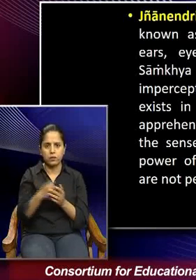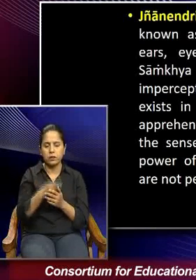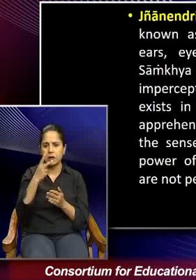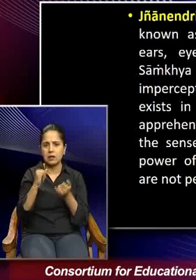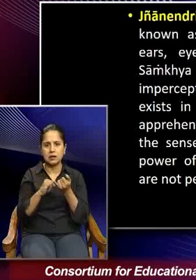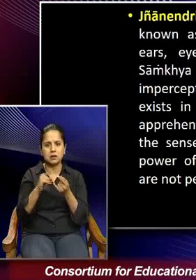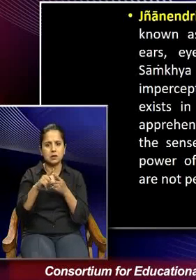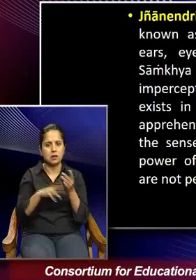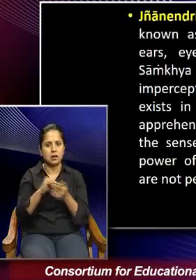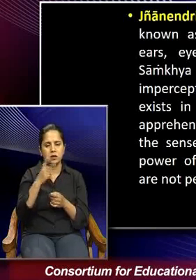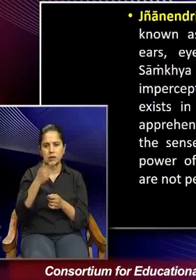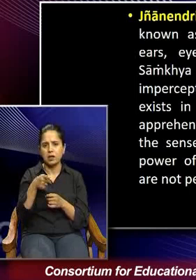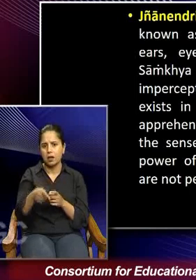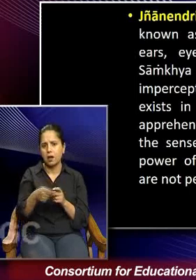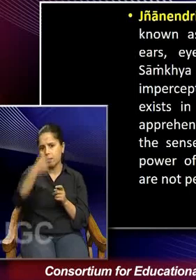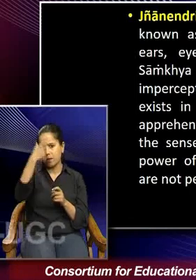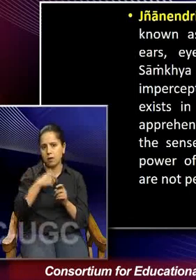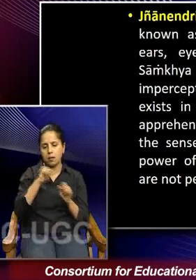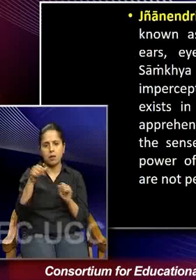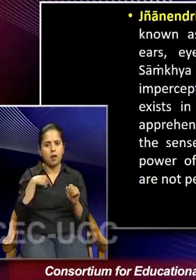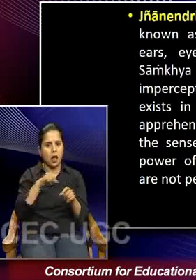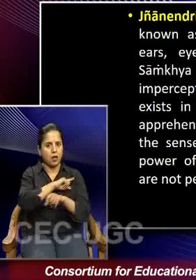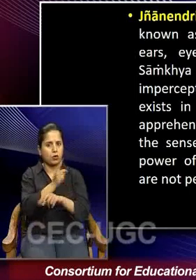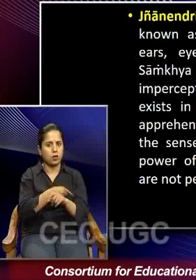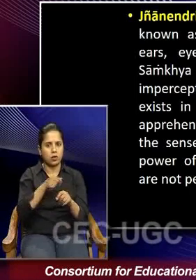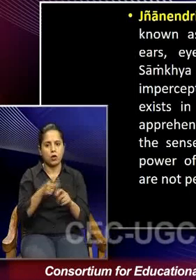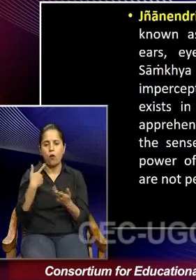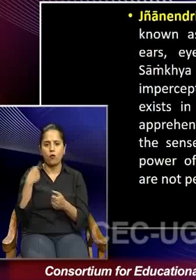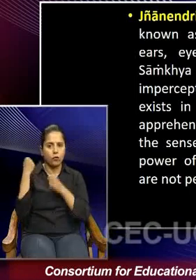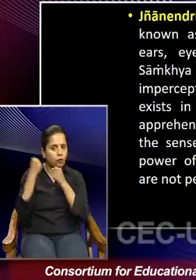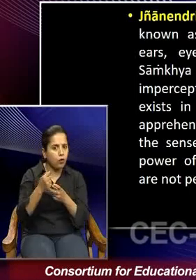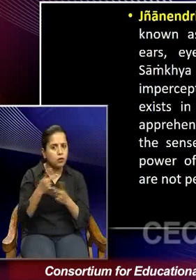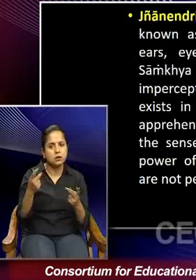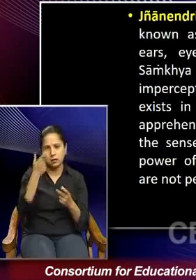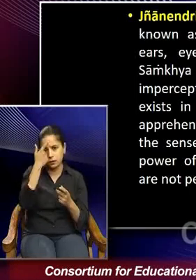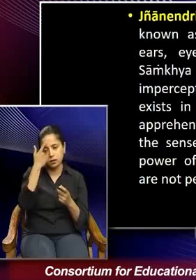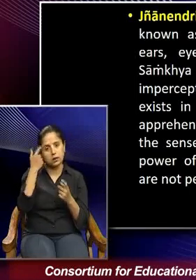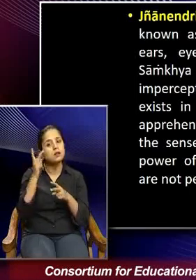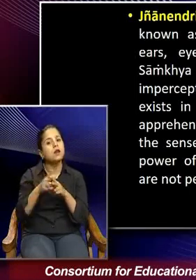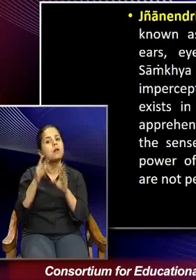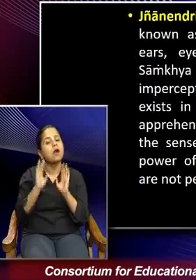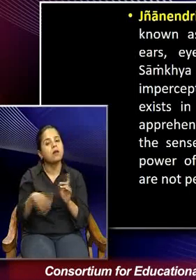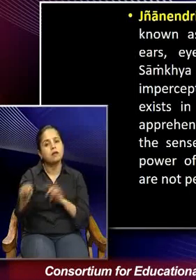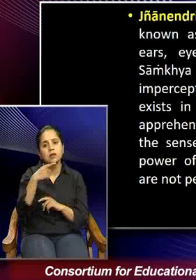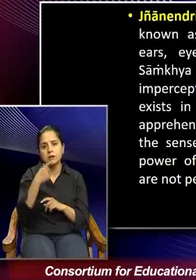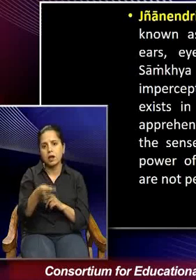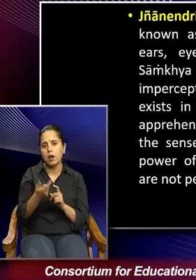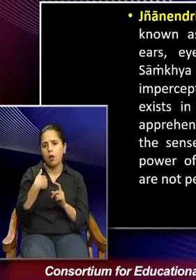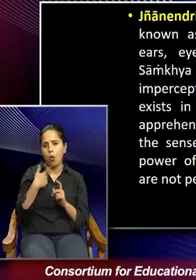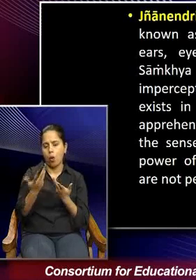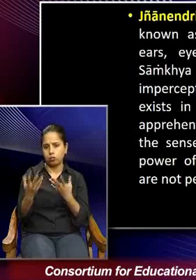sense is an imperceptible energy or force which exists in the